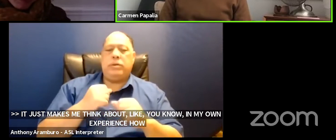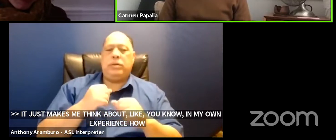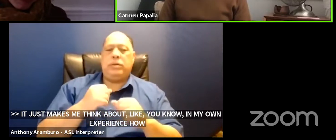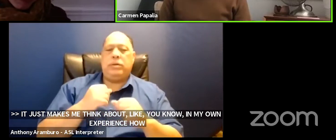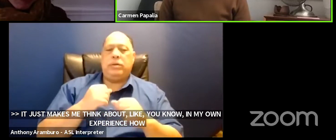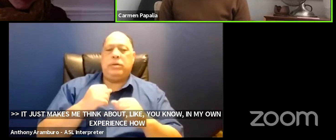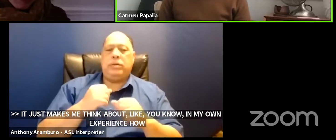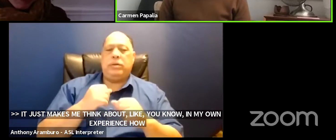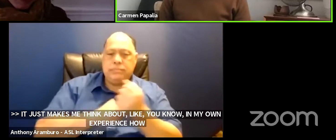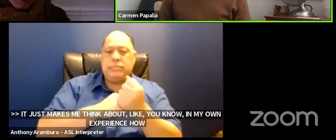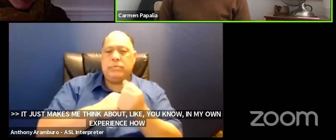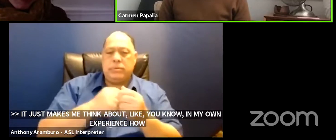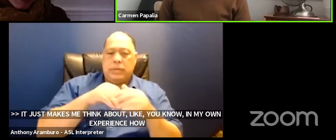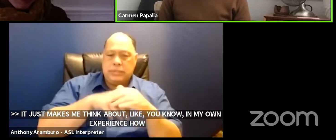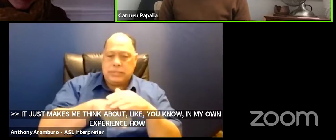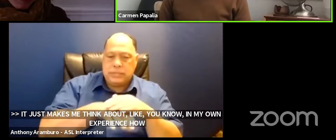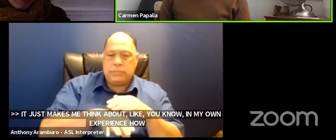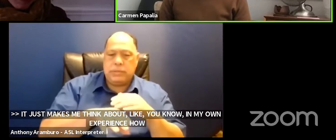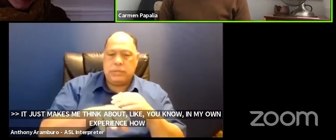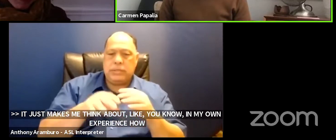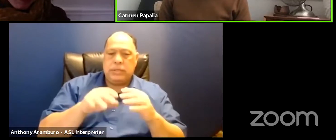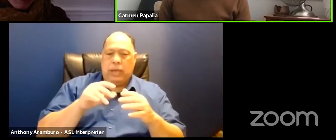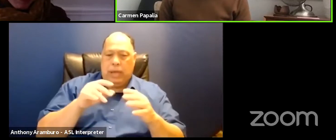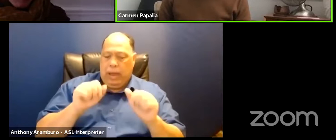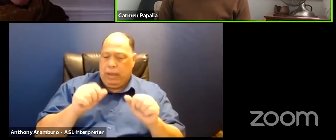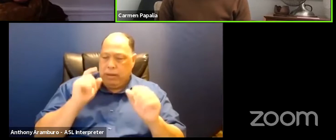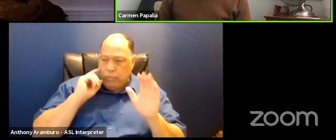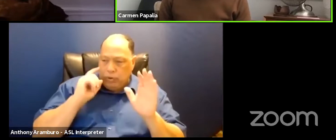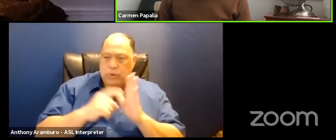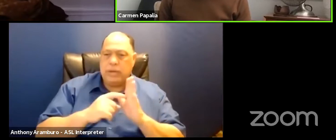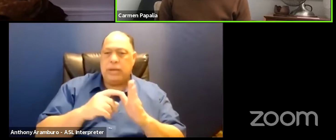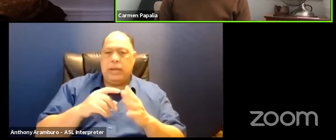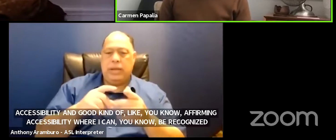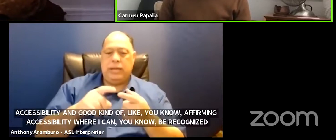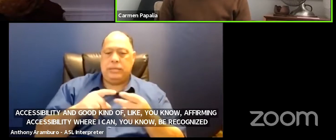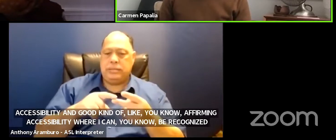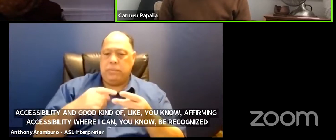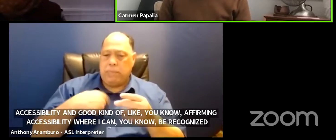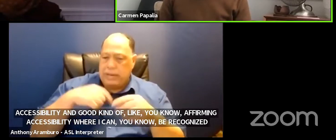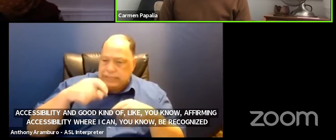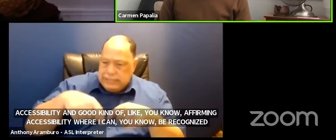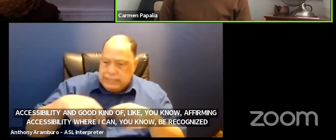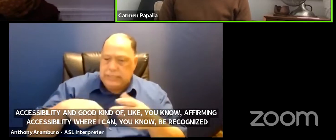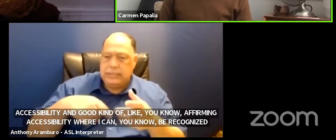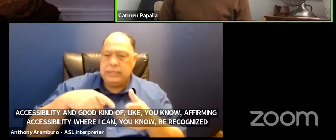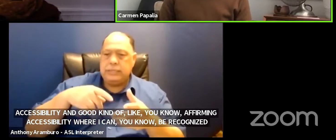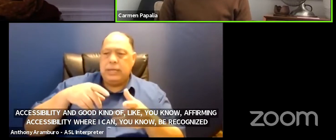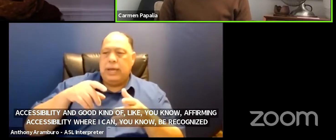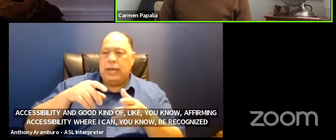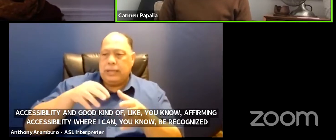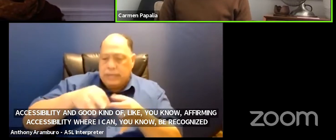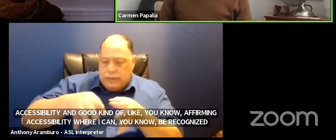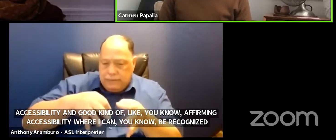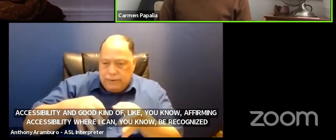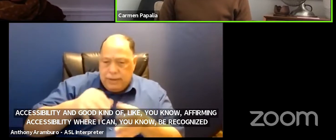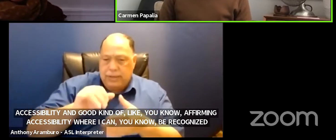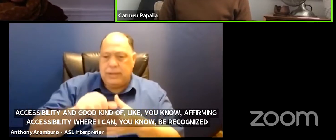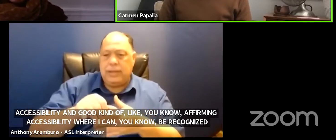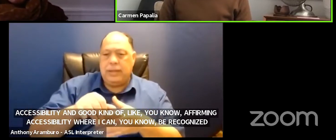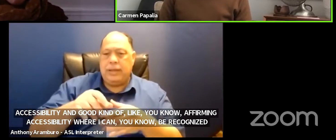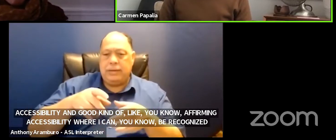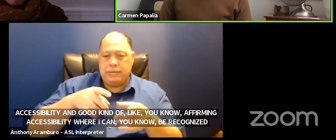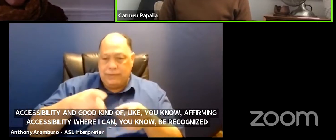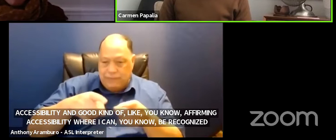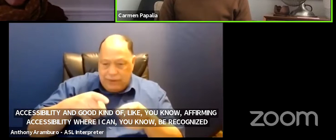be recognized, and my needs, and I can define those, and I have agency, really